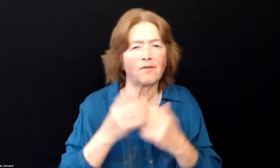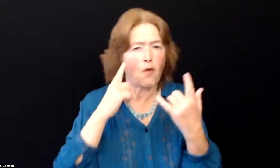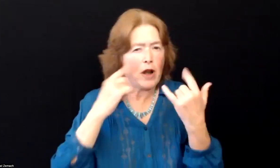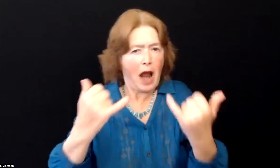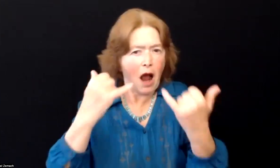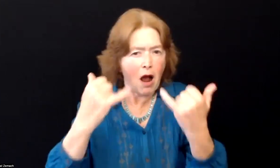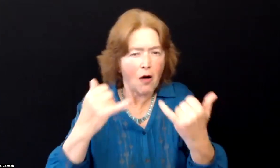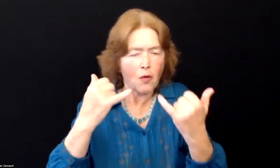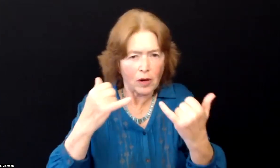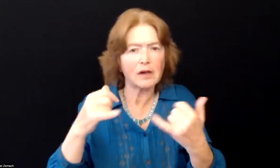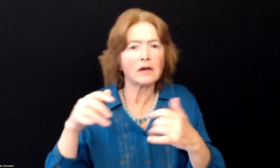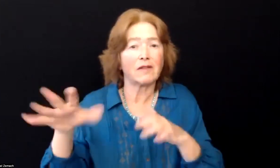For now,